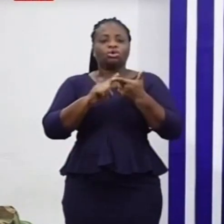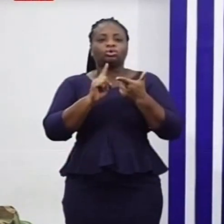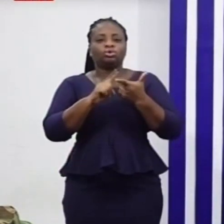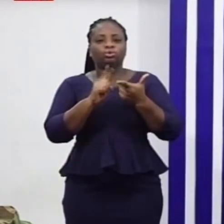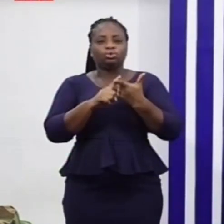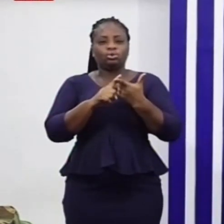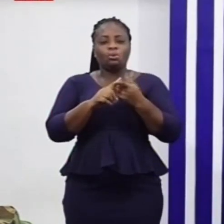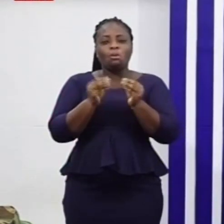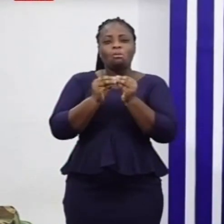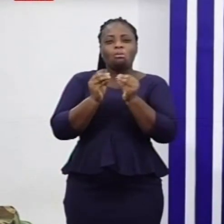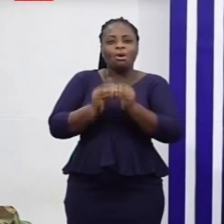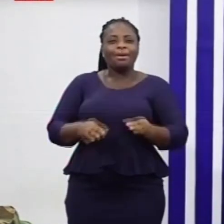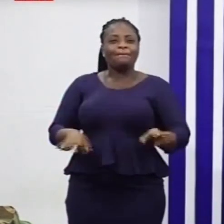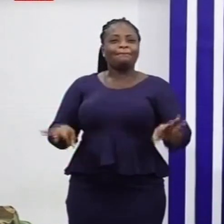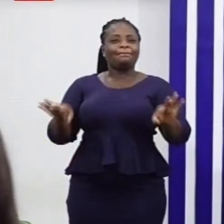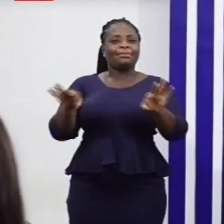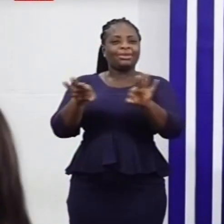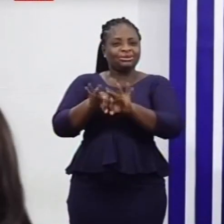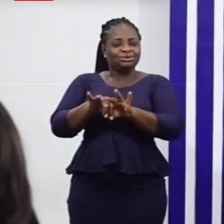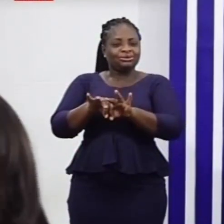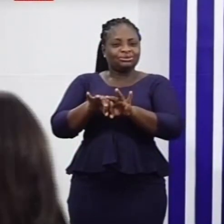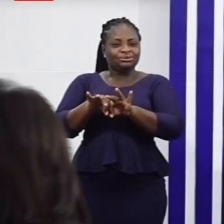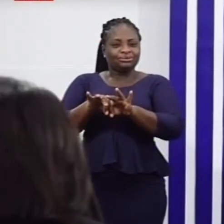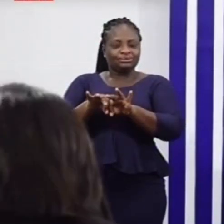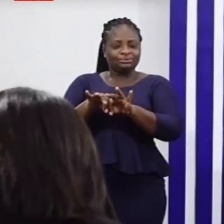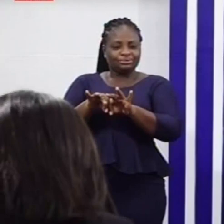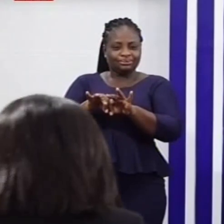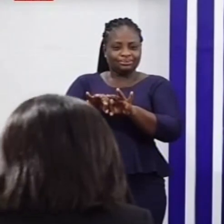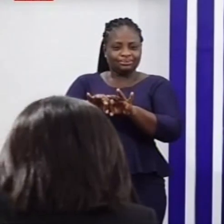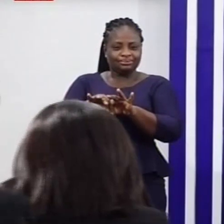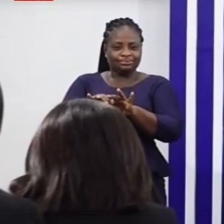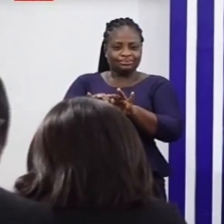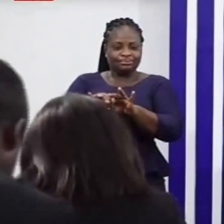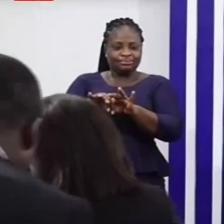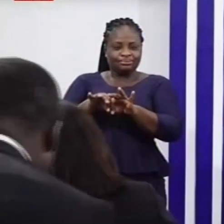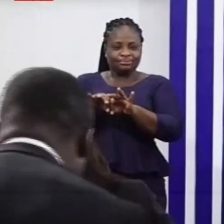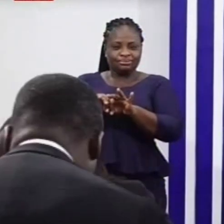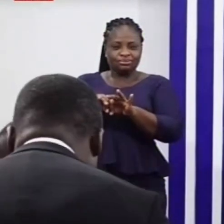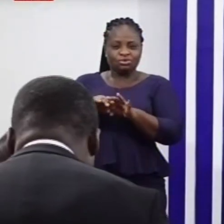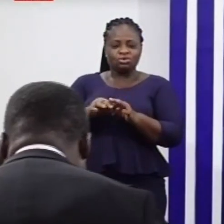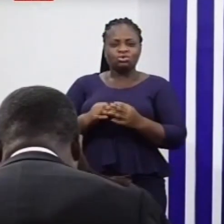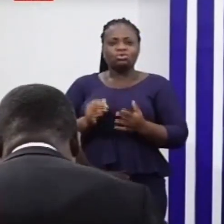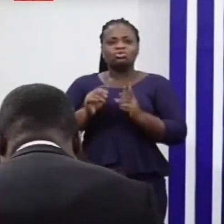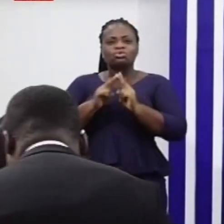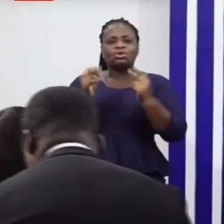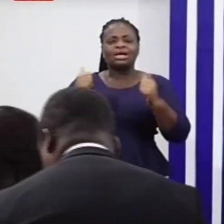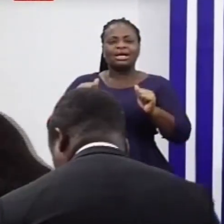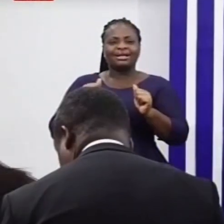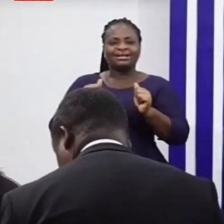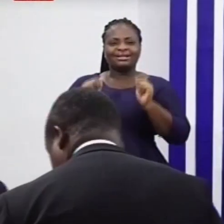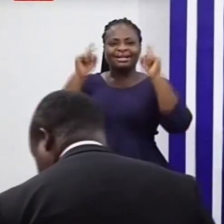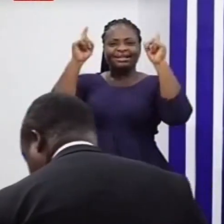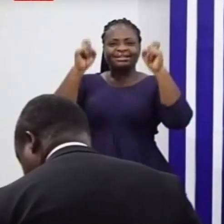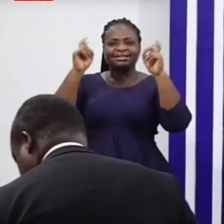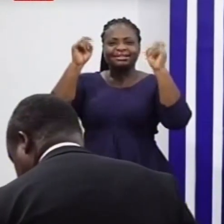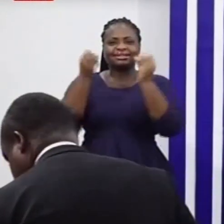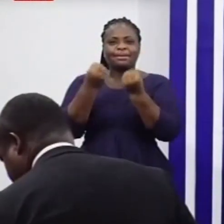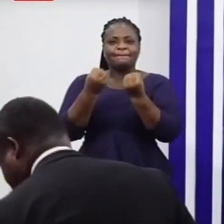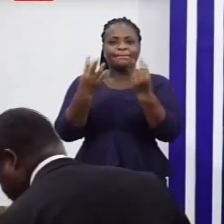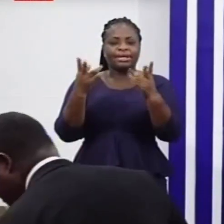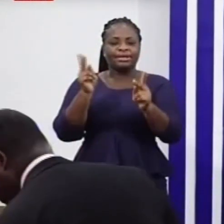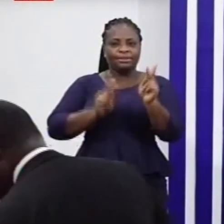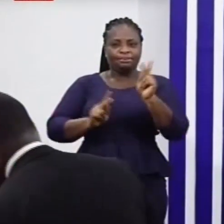and more importantly, to embark on an enhanced testing program.